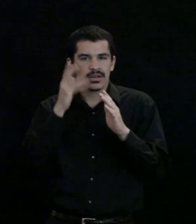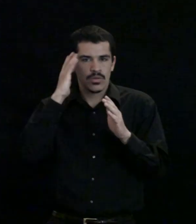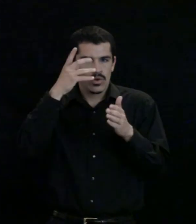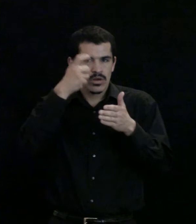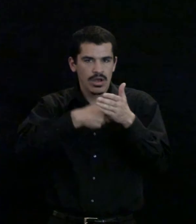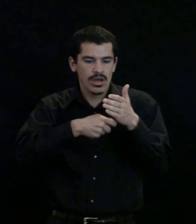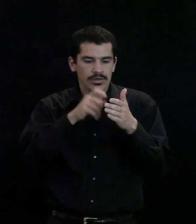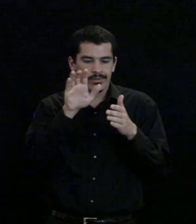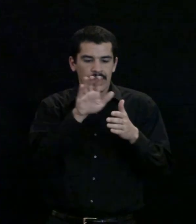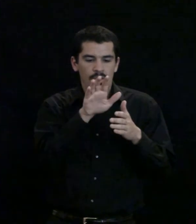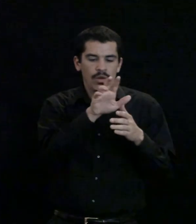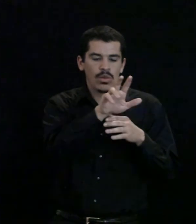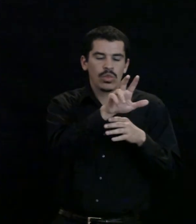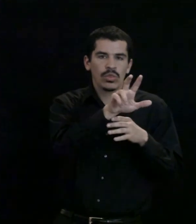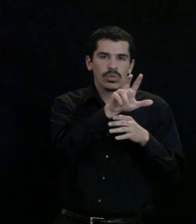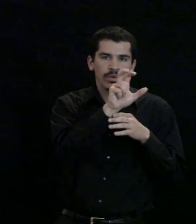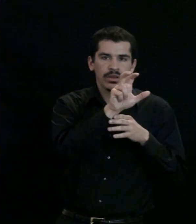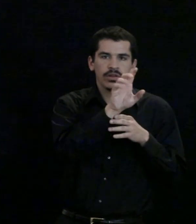$380,000